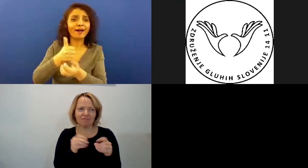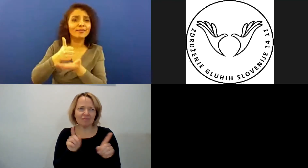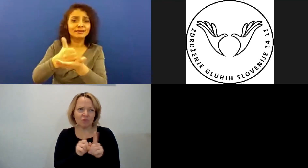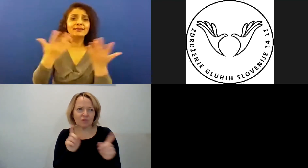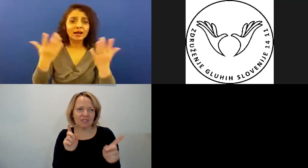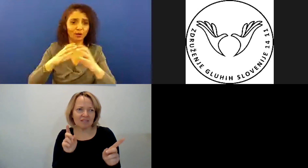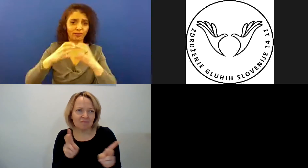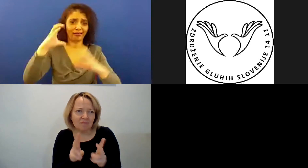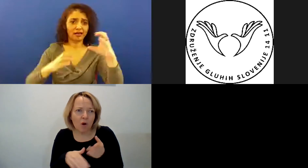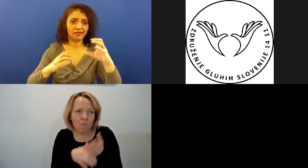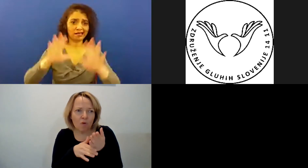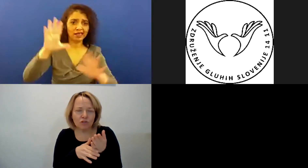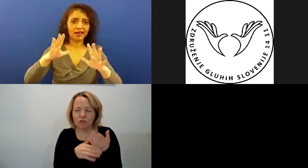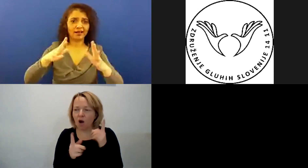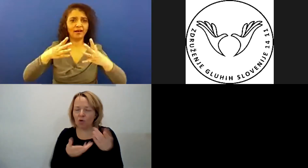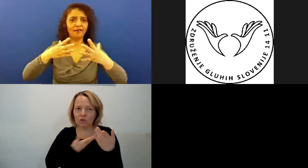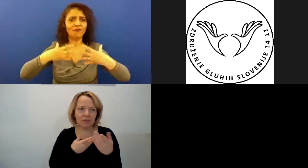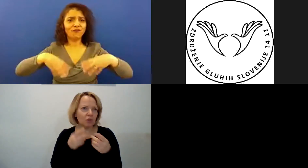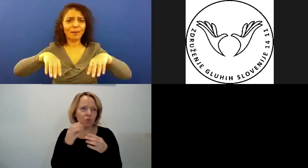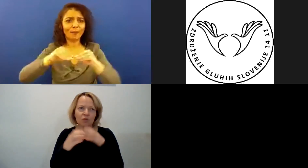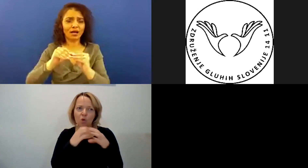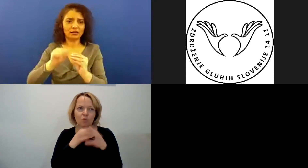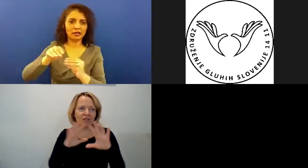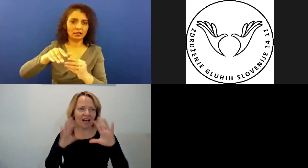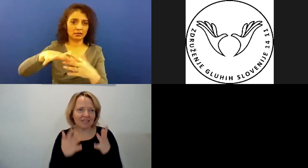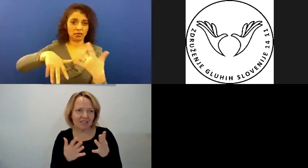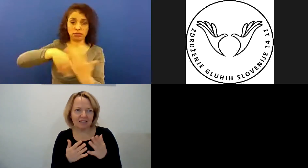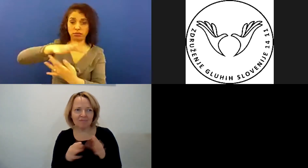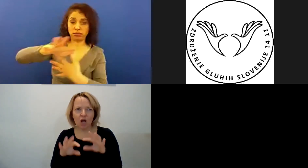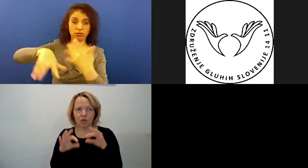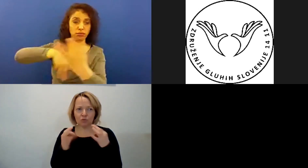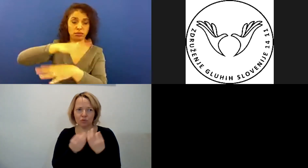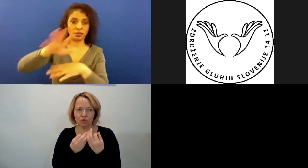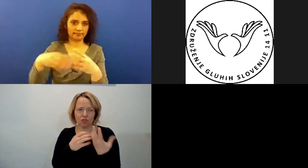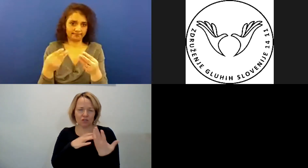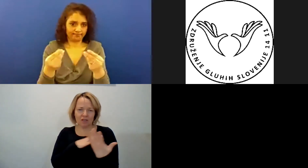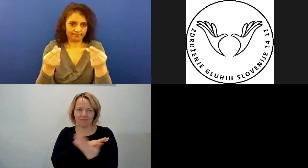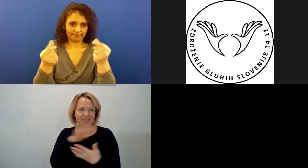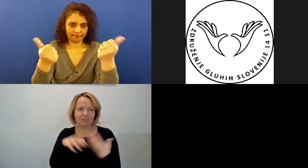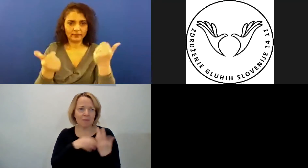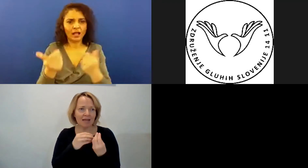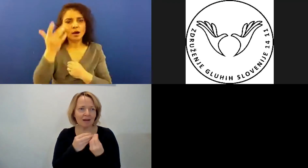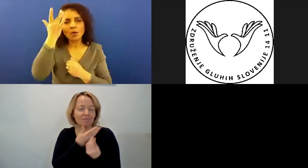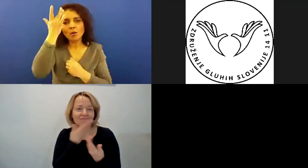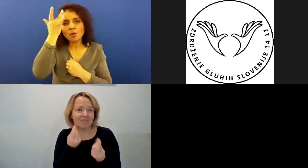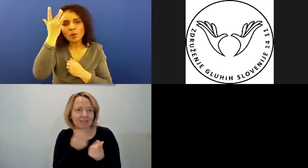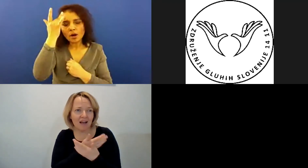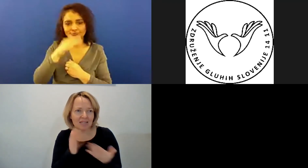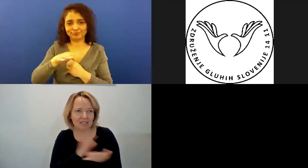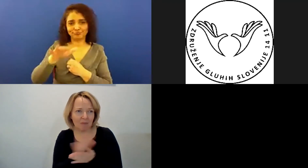were scattered all over the place with communication problems, broken family ties,